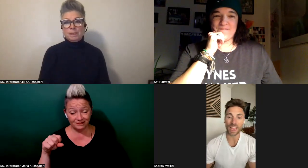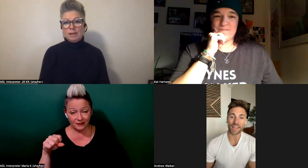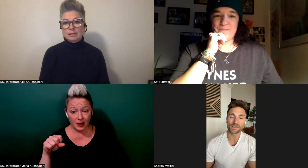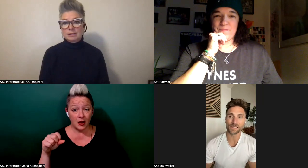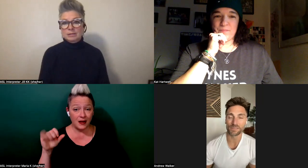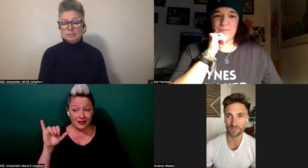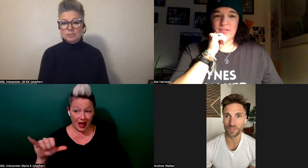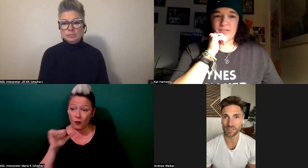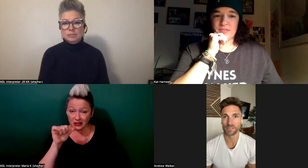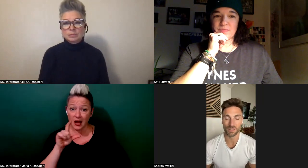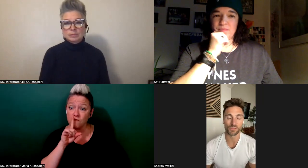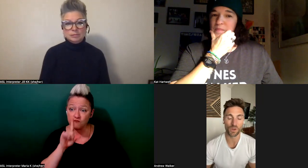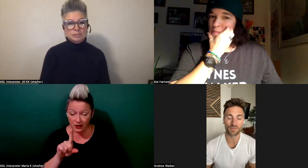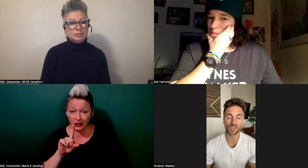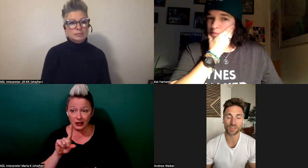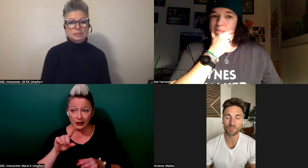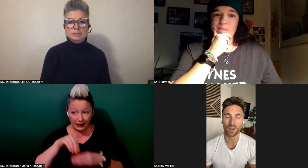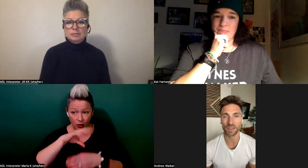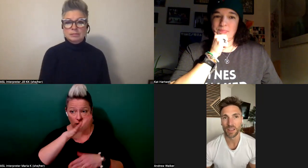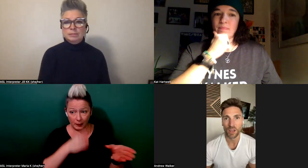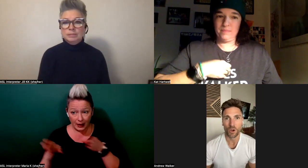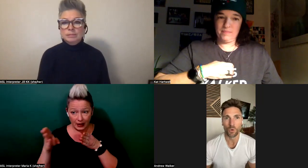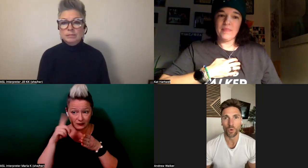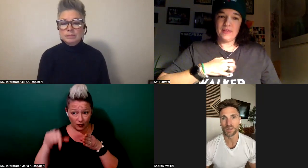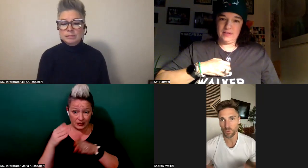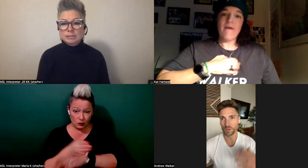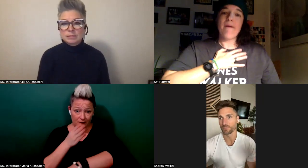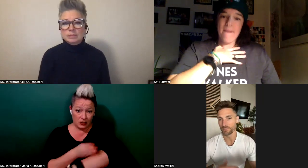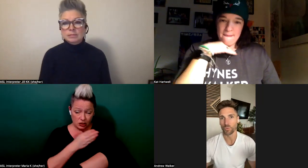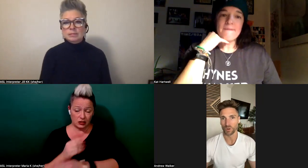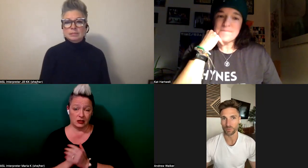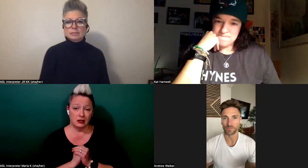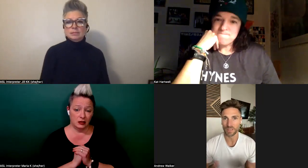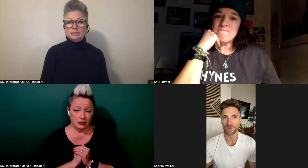our plans for this renovation, but once